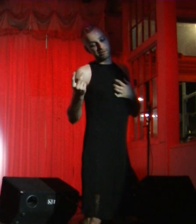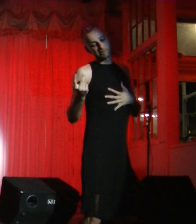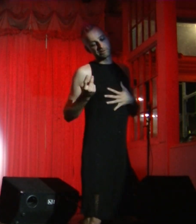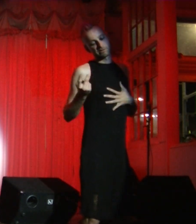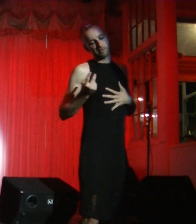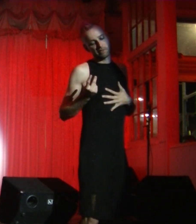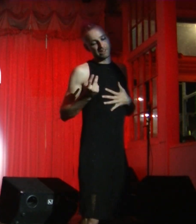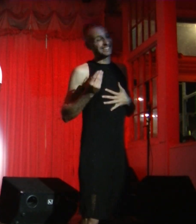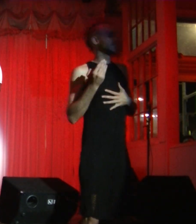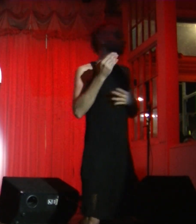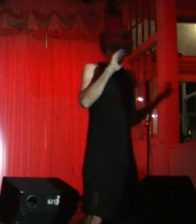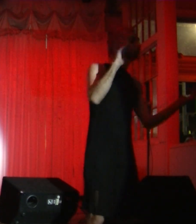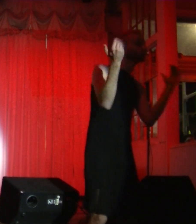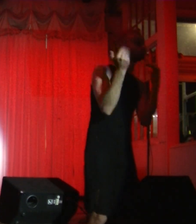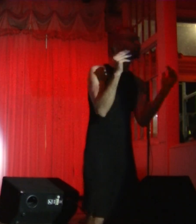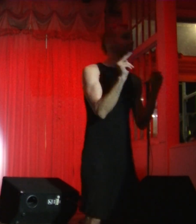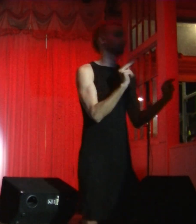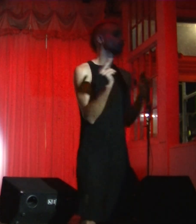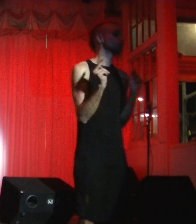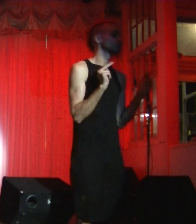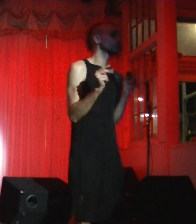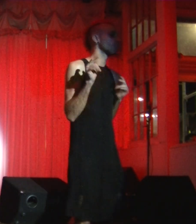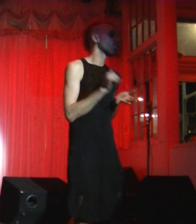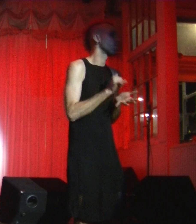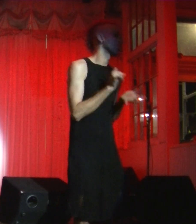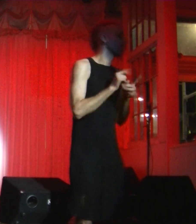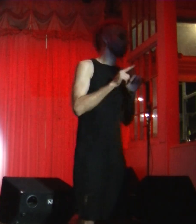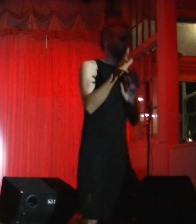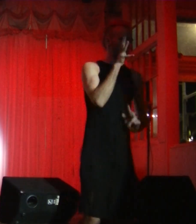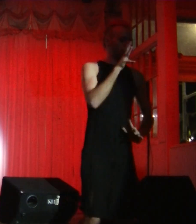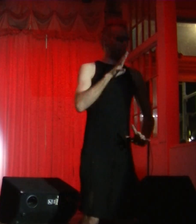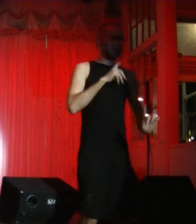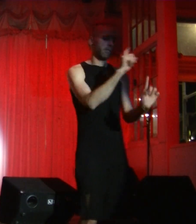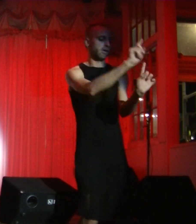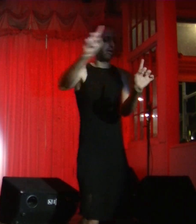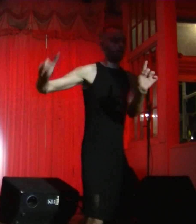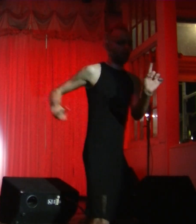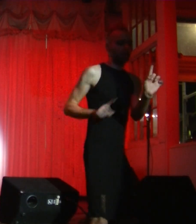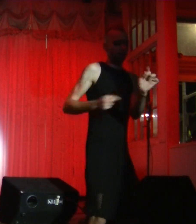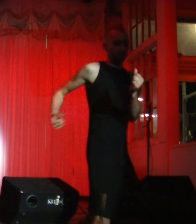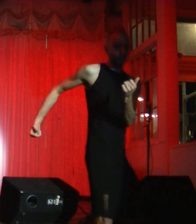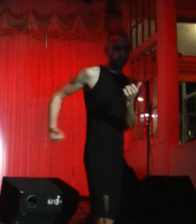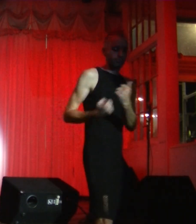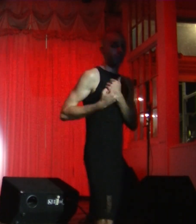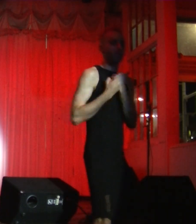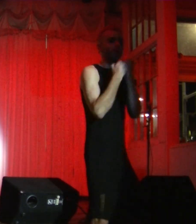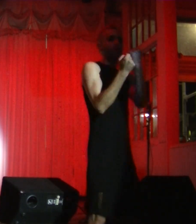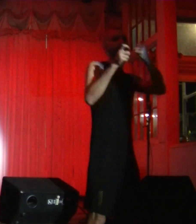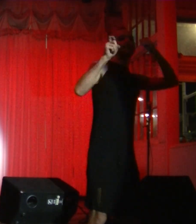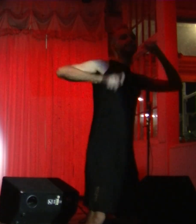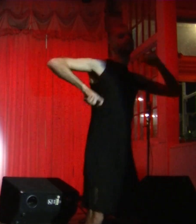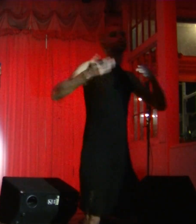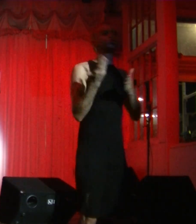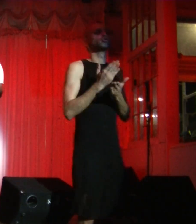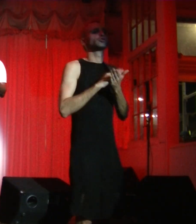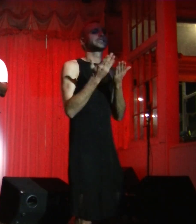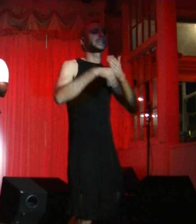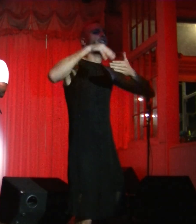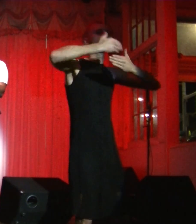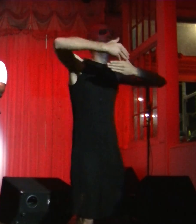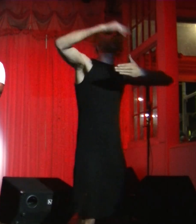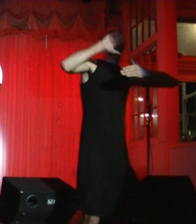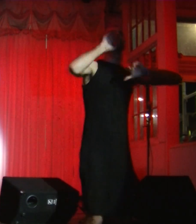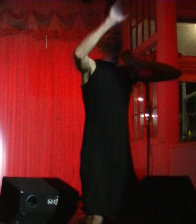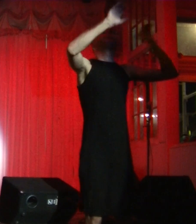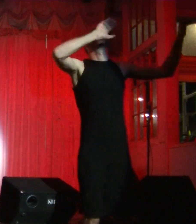seem non-negotiable, but women who come behind me had to wish for it by singing into kitchen windows, begging God to